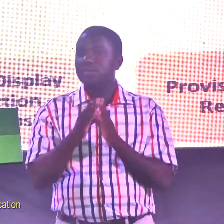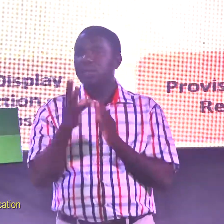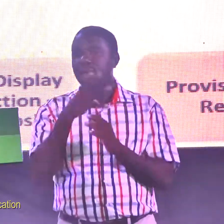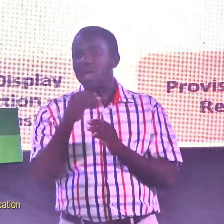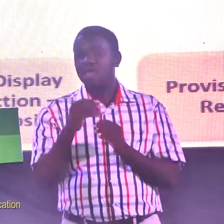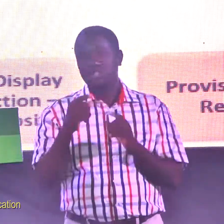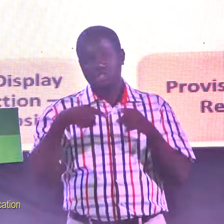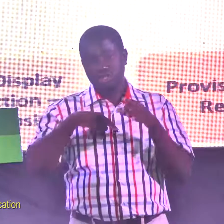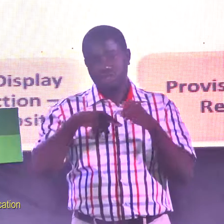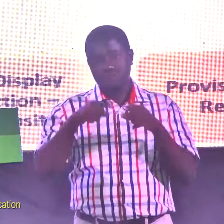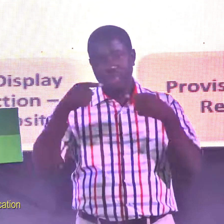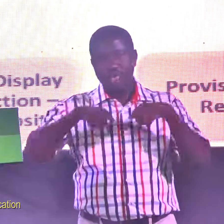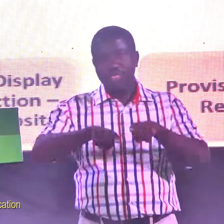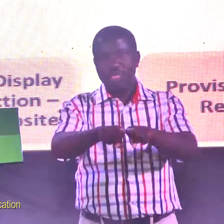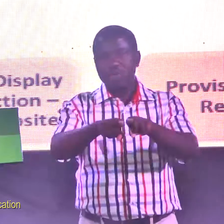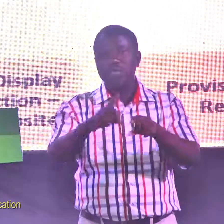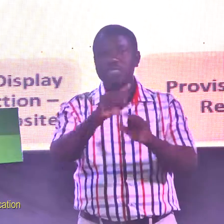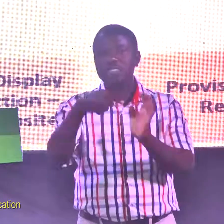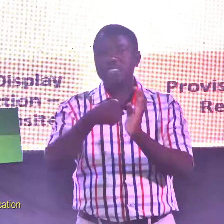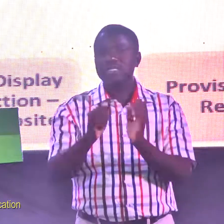And during this period also,